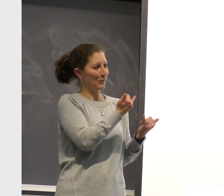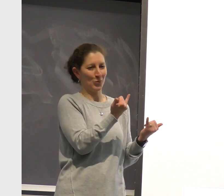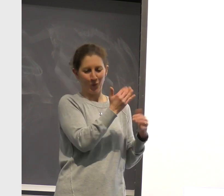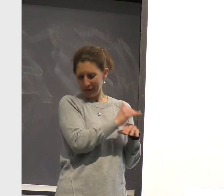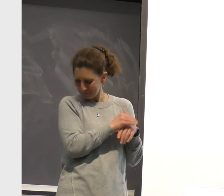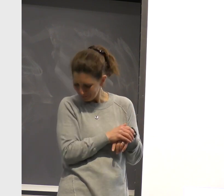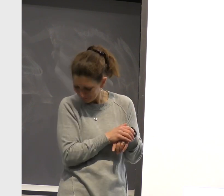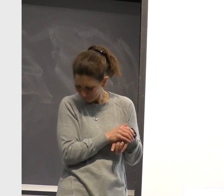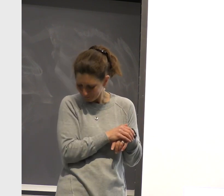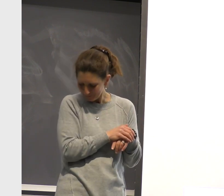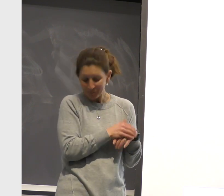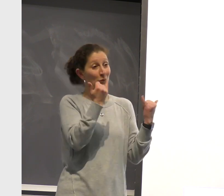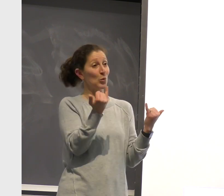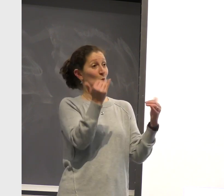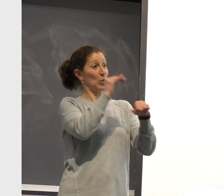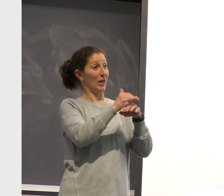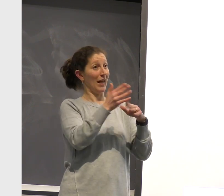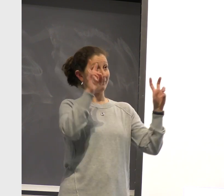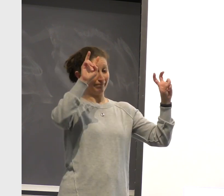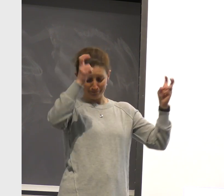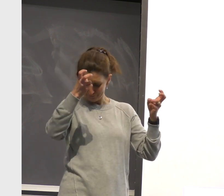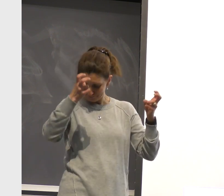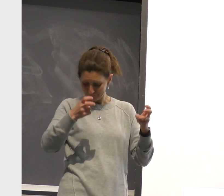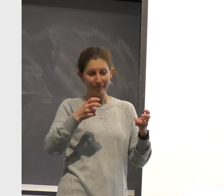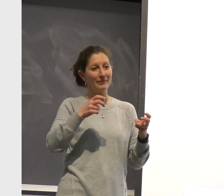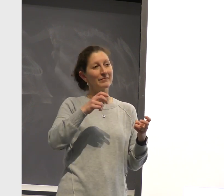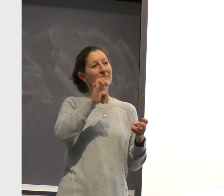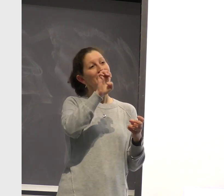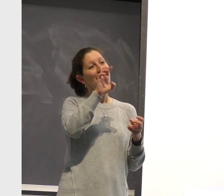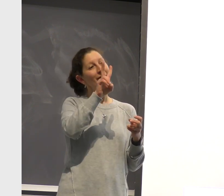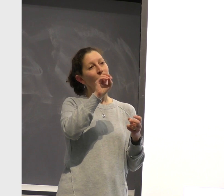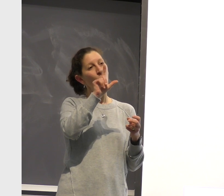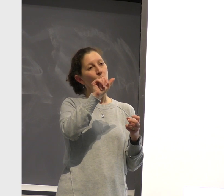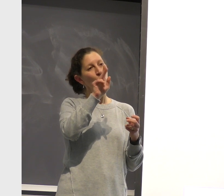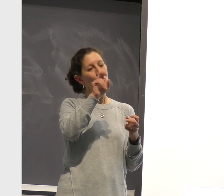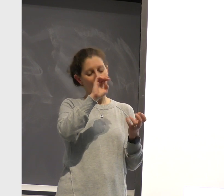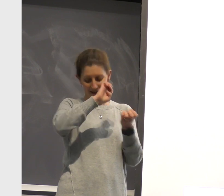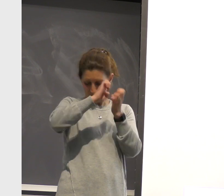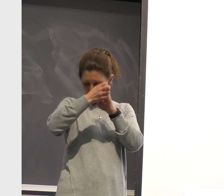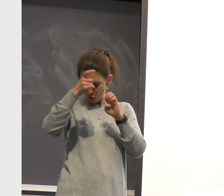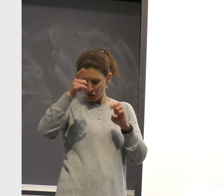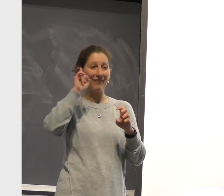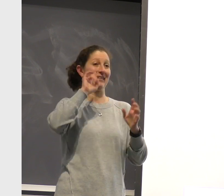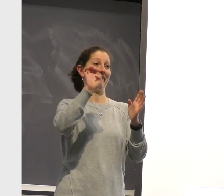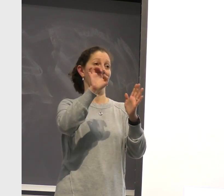impetus as to why I invited him to join us here tonight. So tonight's topic is the evolution in